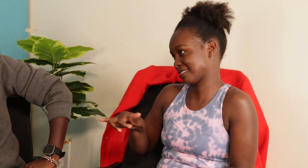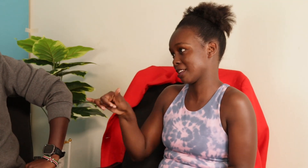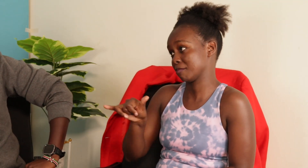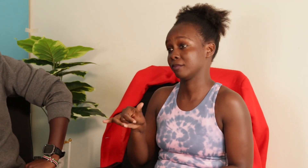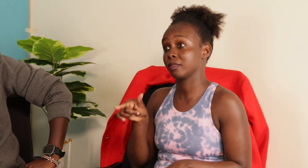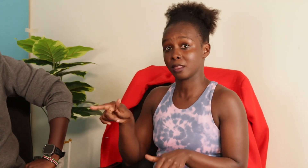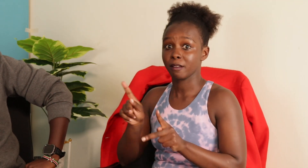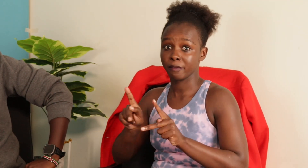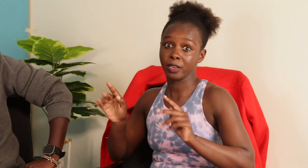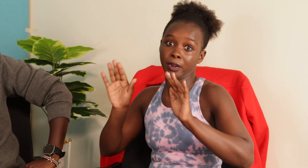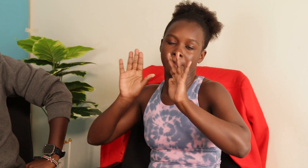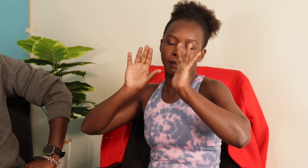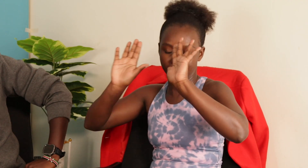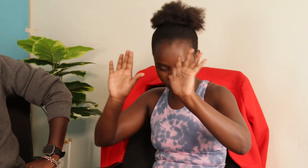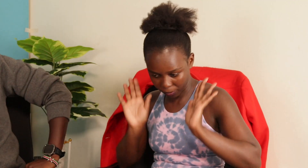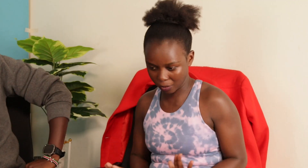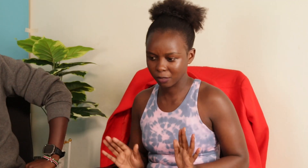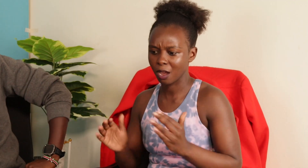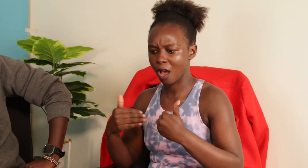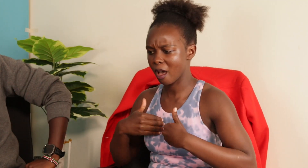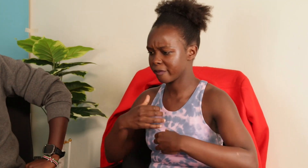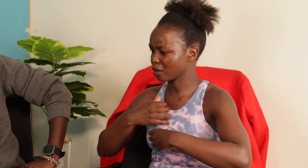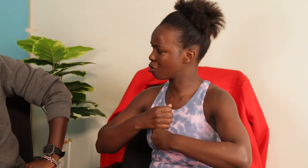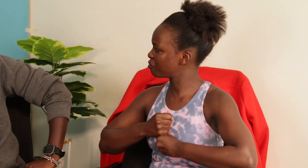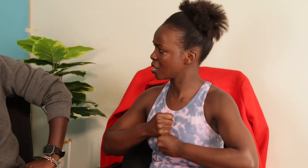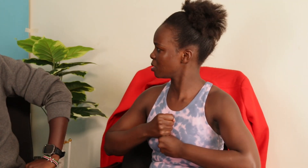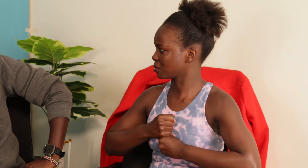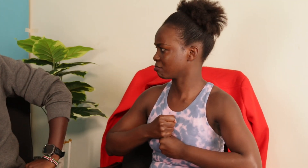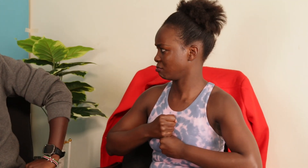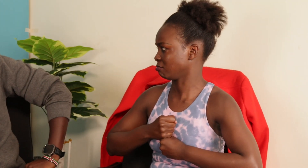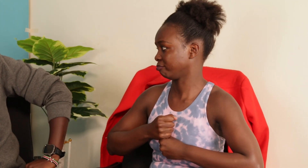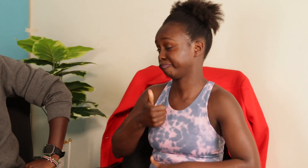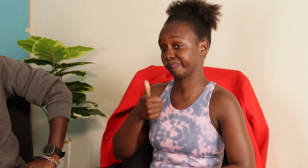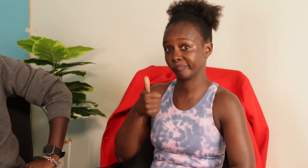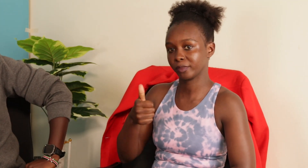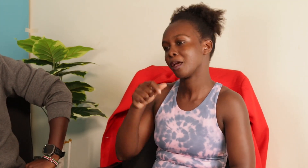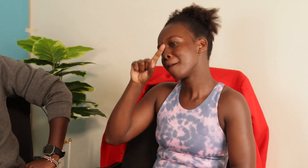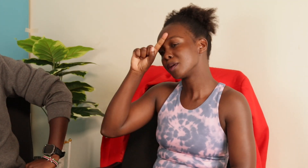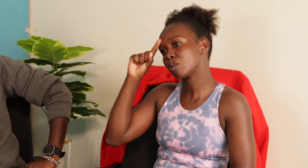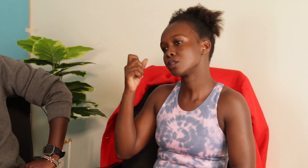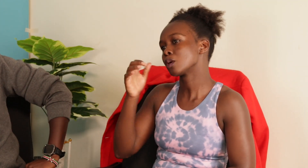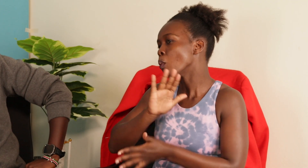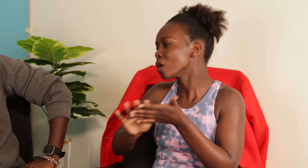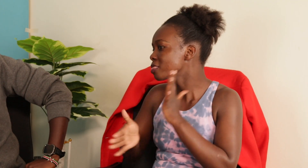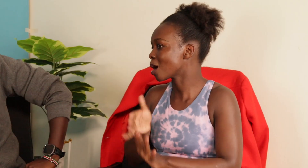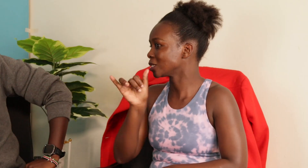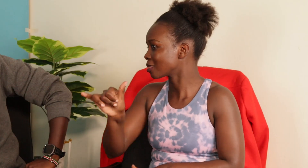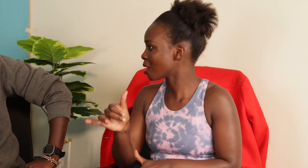trust. I know it's very hard to express yourself. I know you also, all of us here, experiencing the same. But I want you to